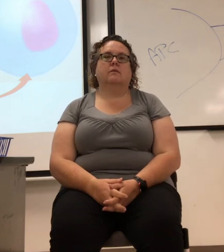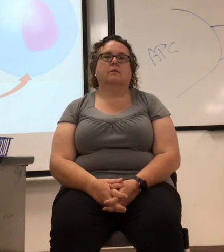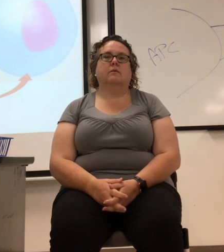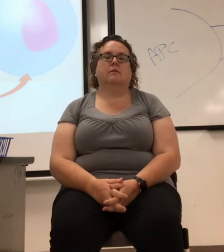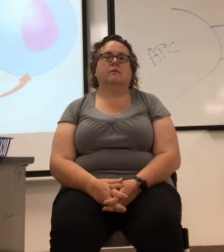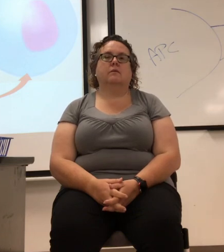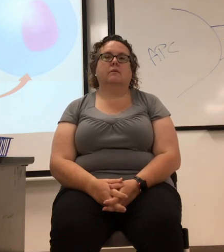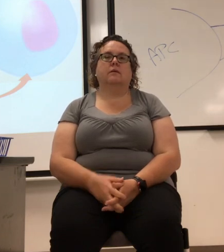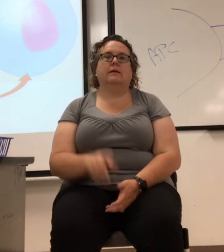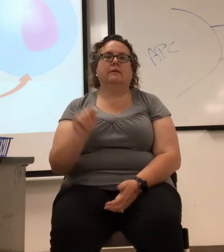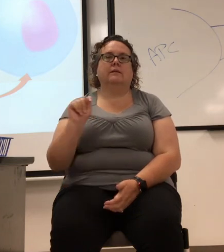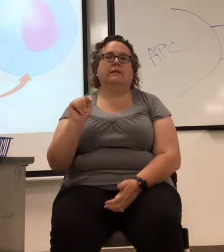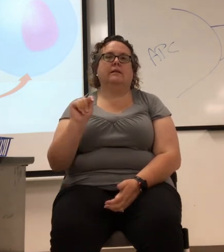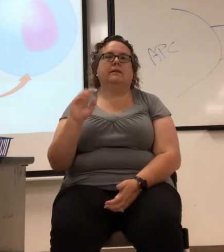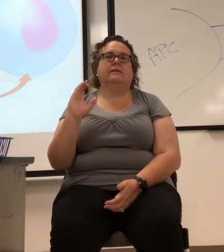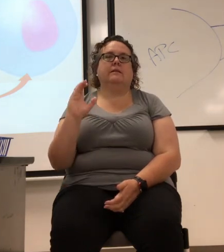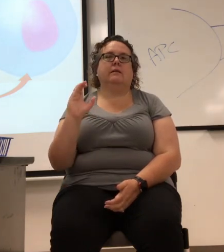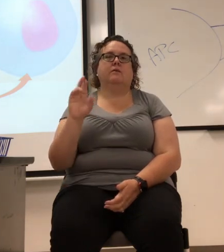TCR.